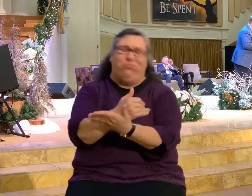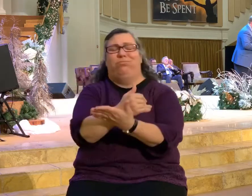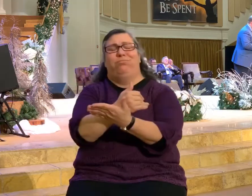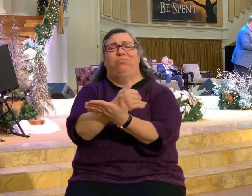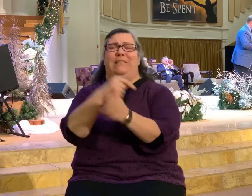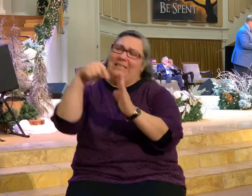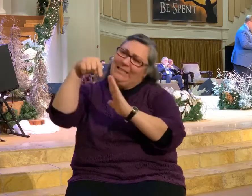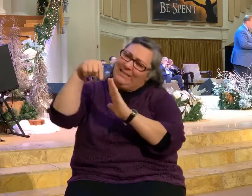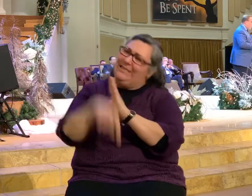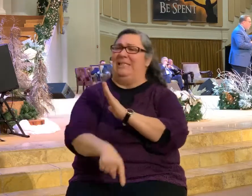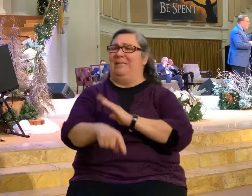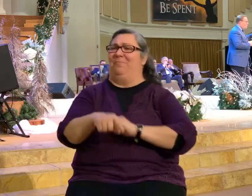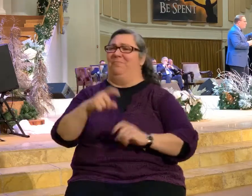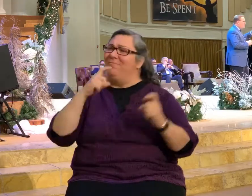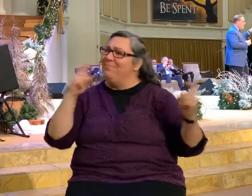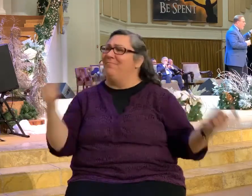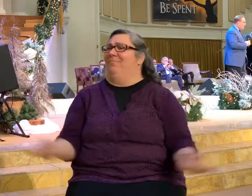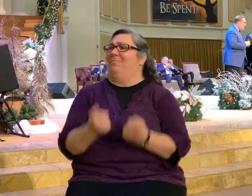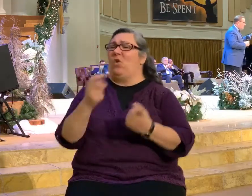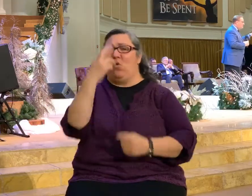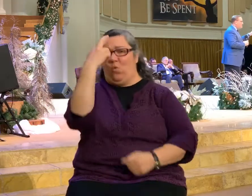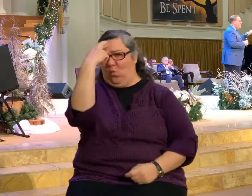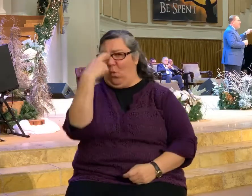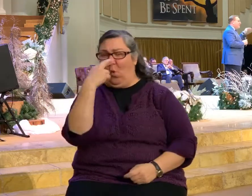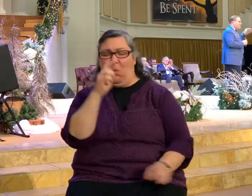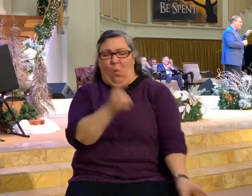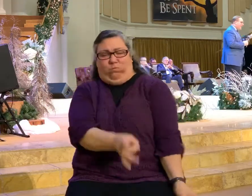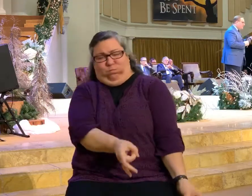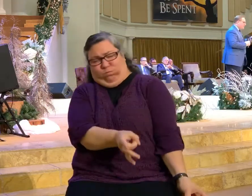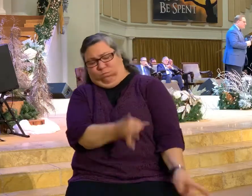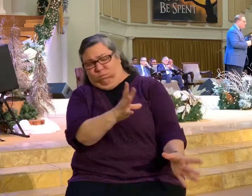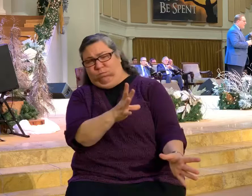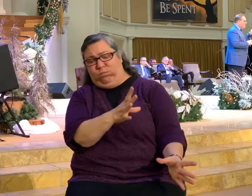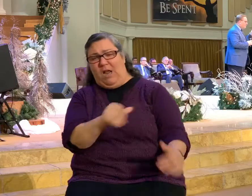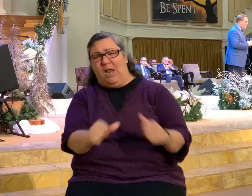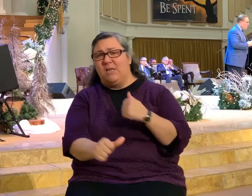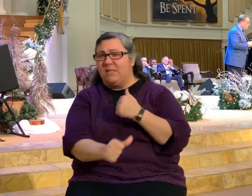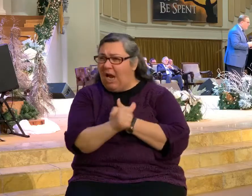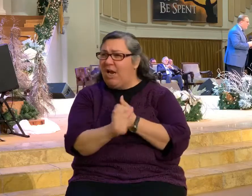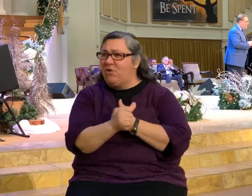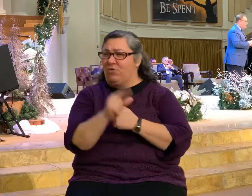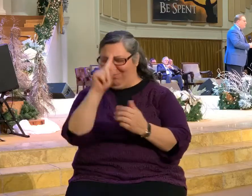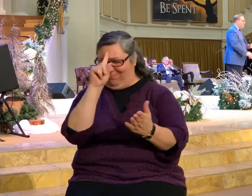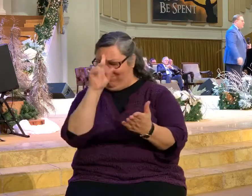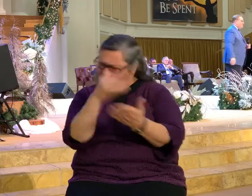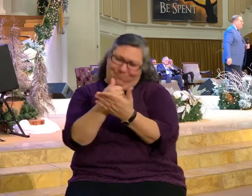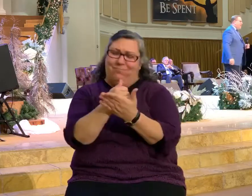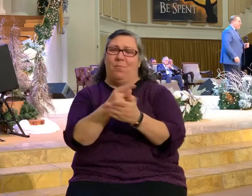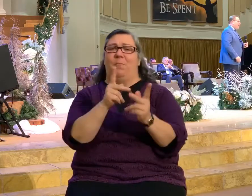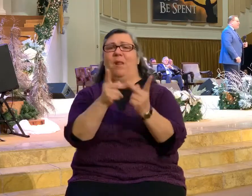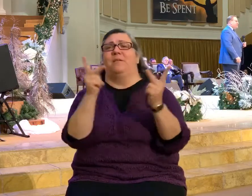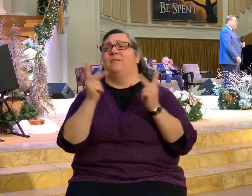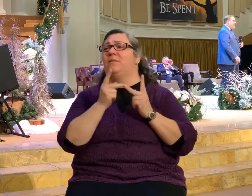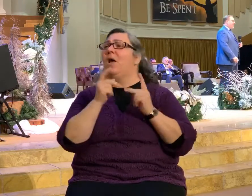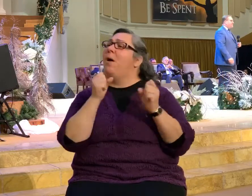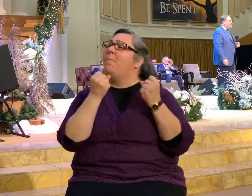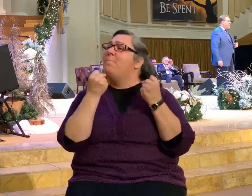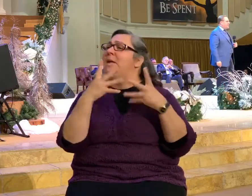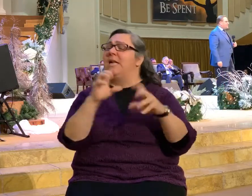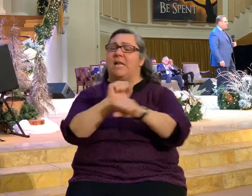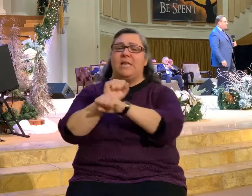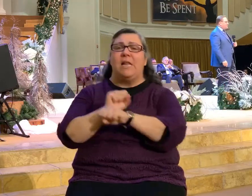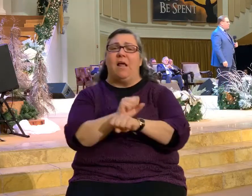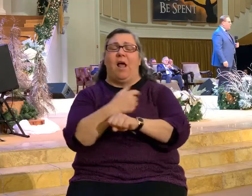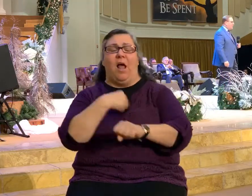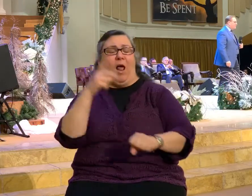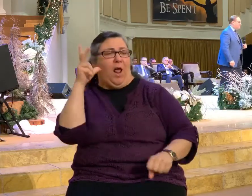immorality. Rome was an ugly and a dangerous and perverted place. Many of the slaves, as